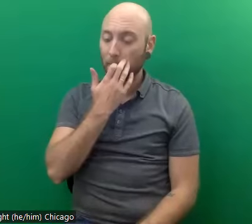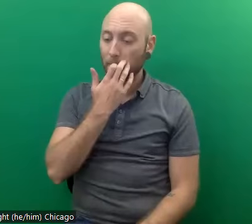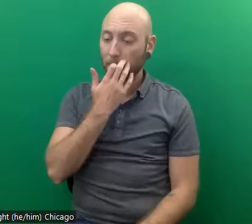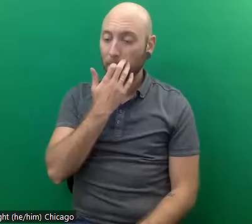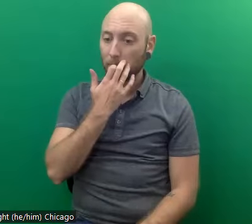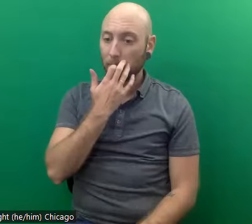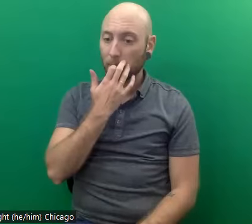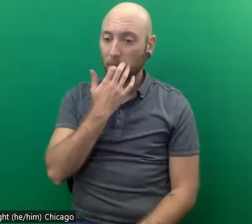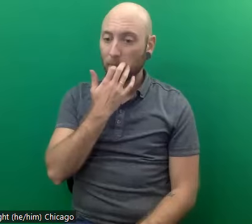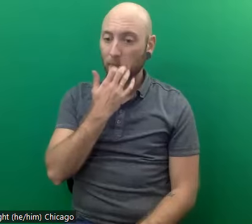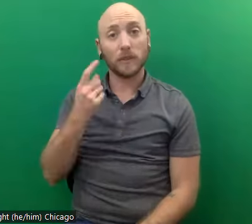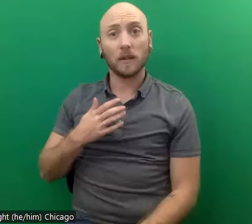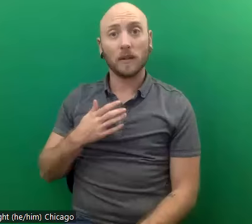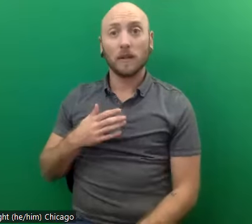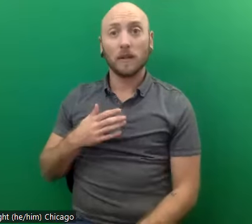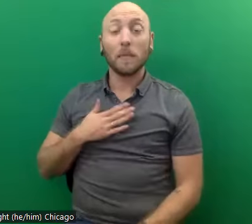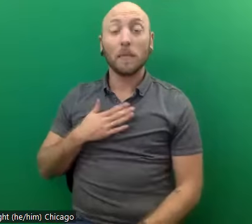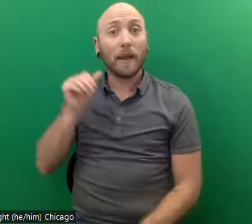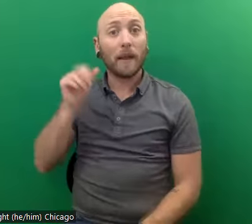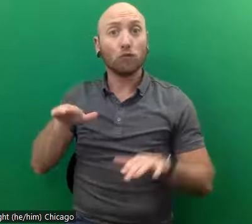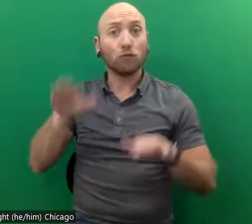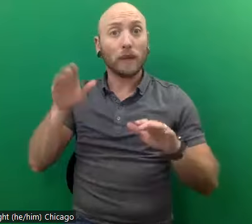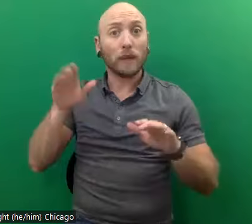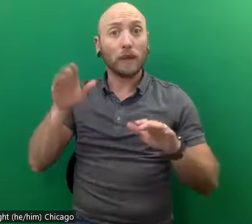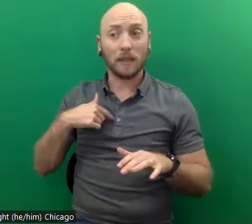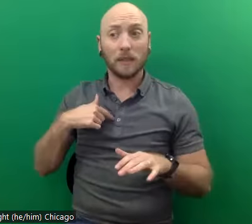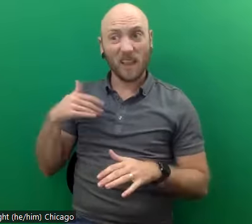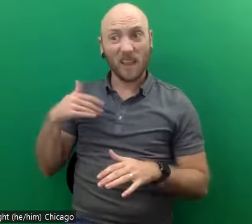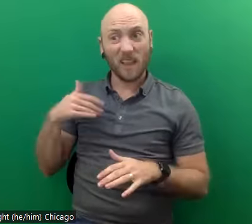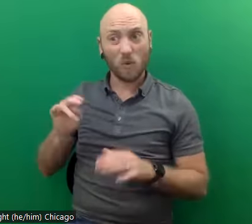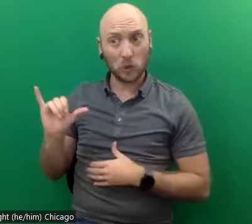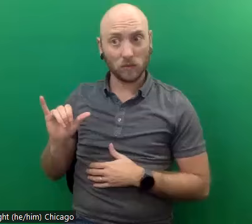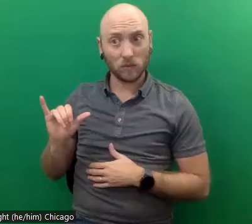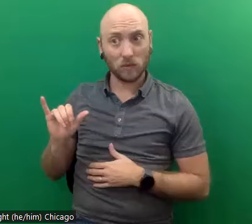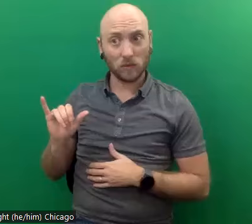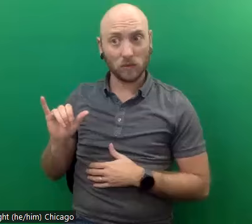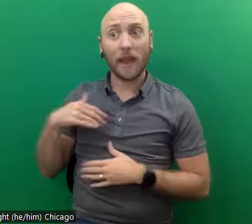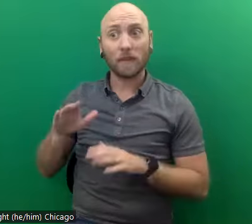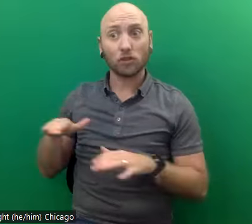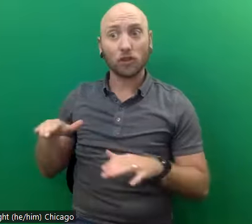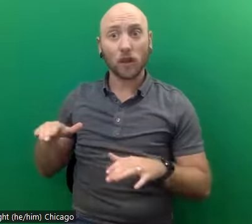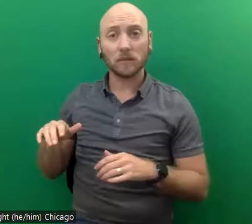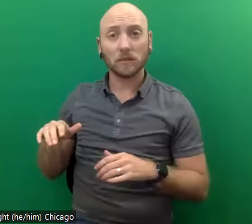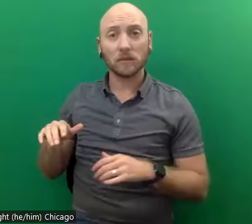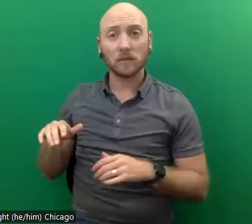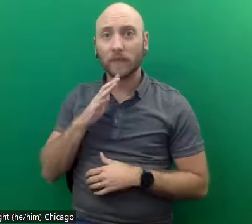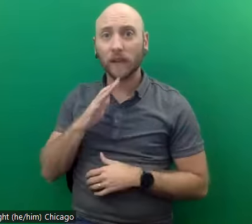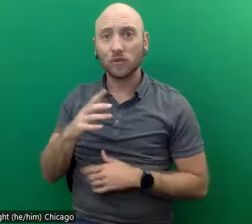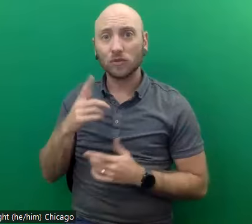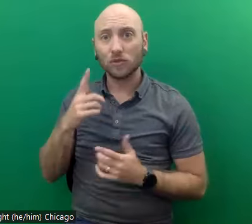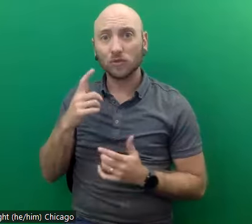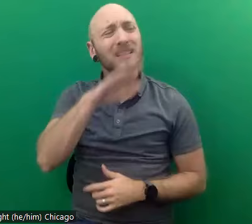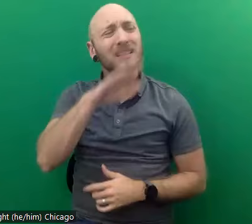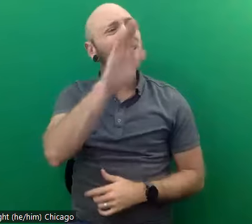you in and have a family of their own, and you have a 5-year-old cousin who's crying in your face asking you why you stole all his video